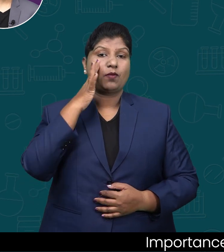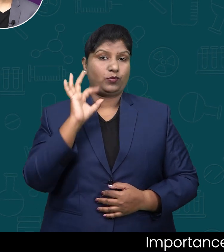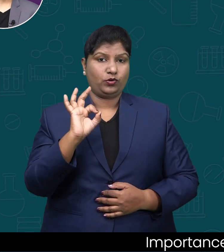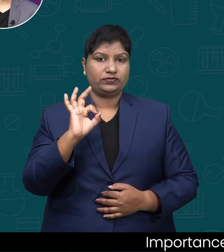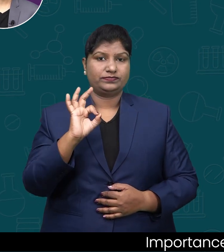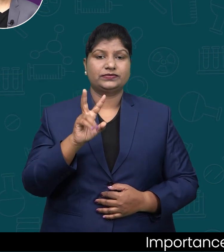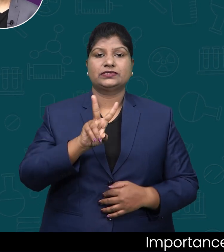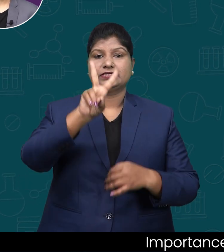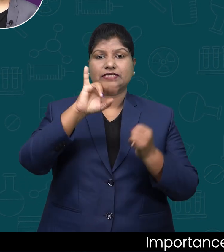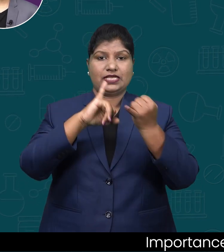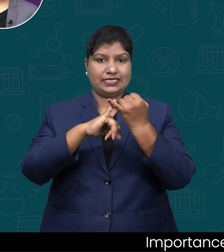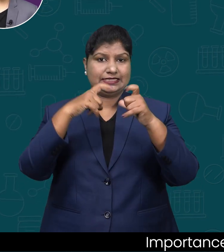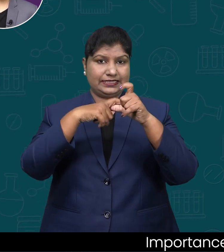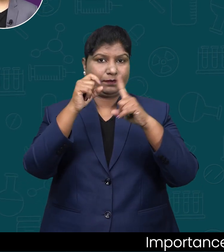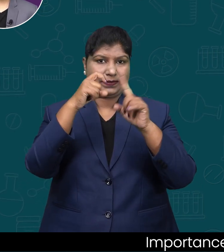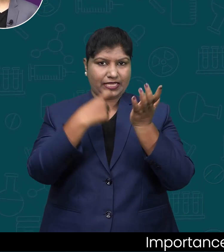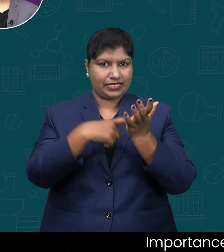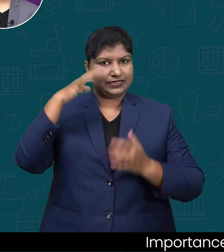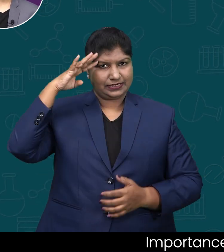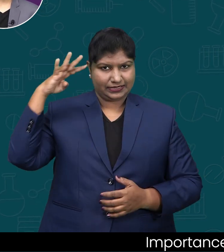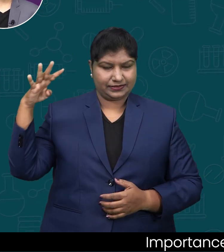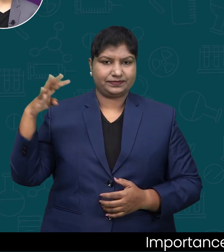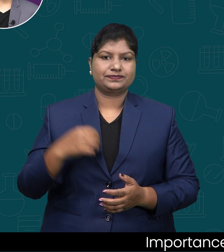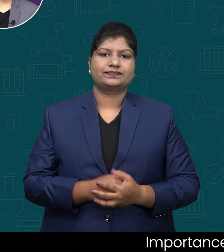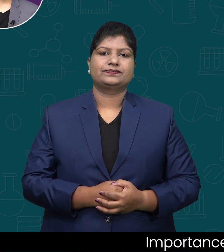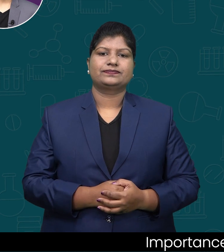importance of VSEPR theory,